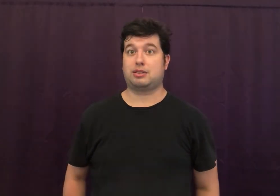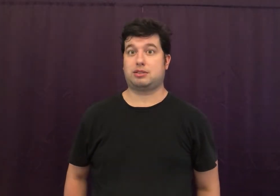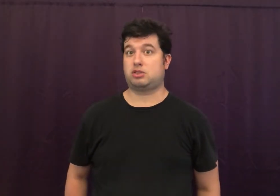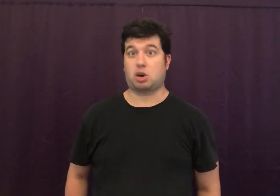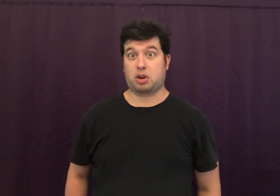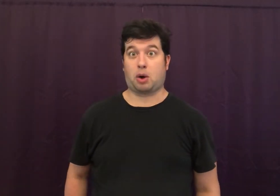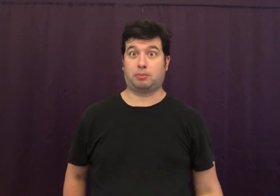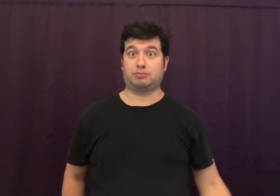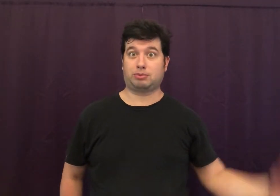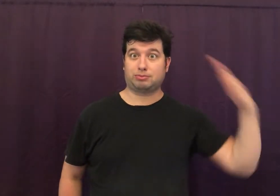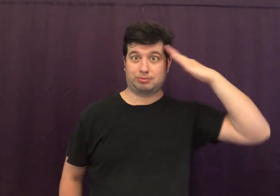Don't know.